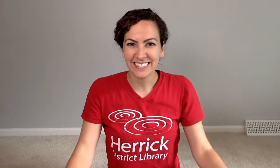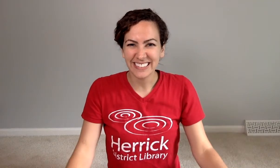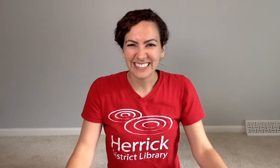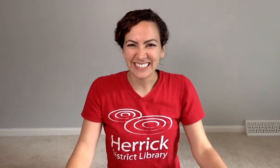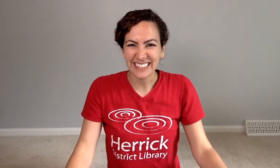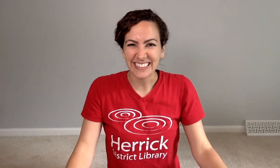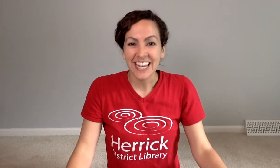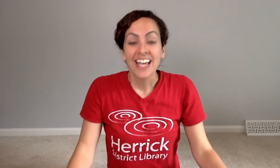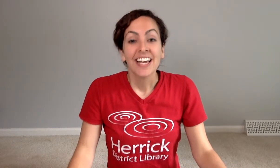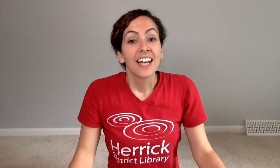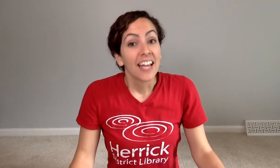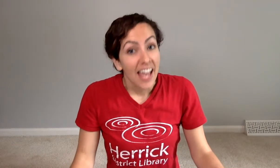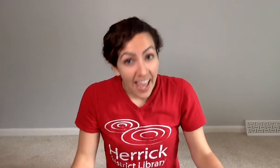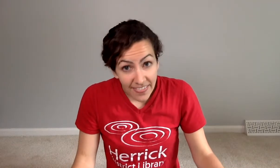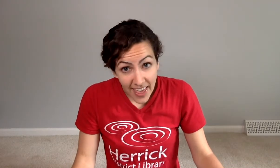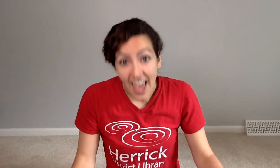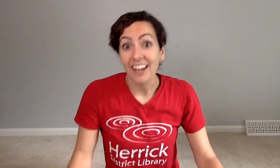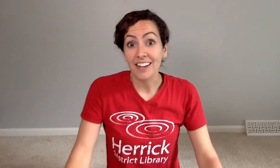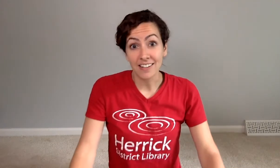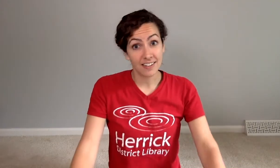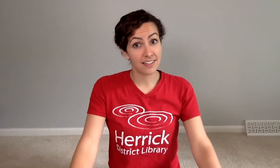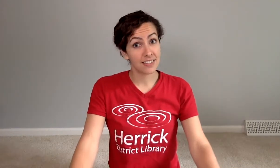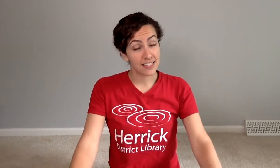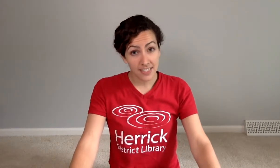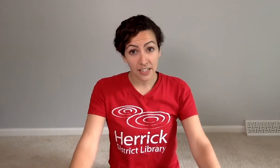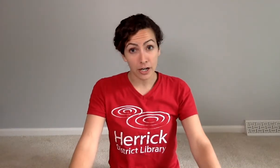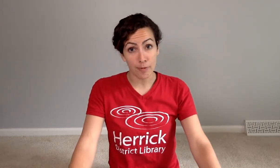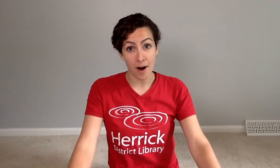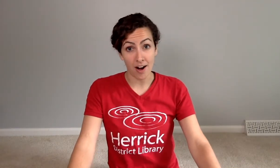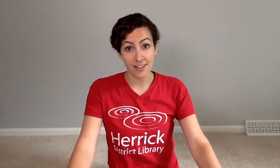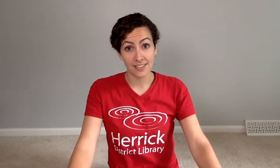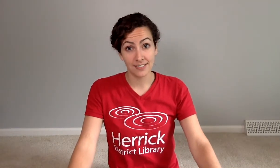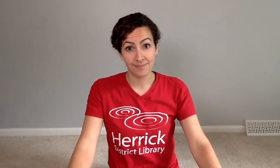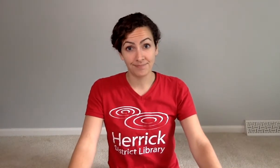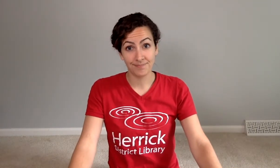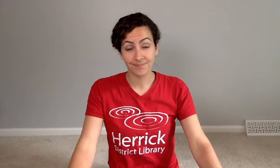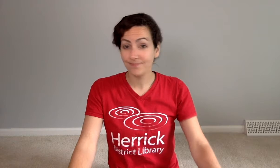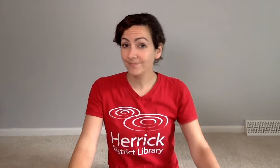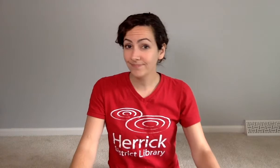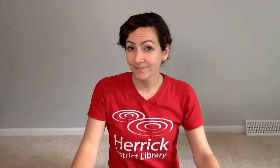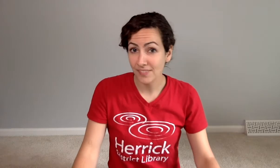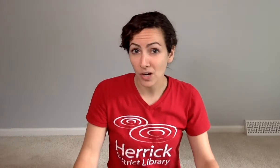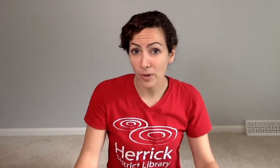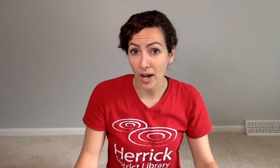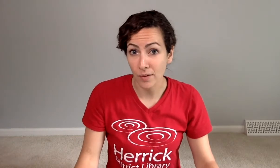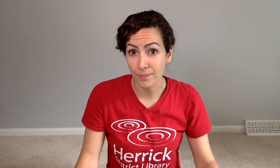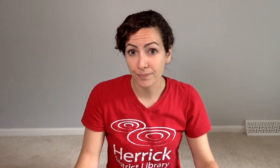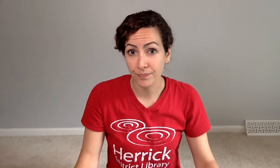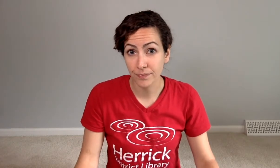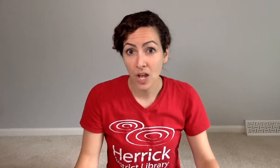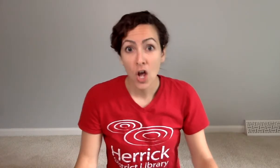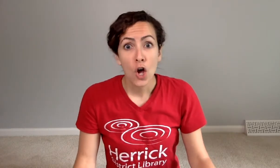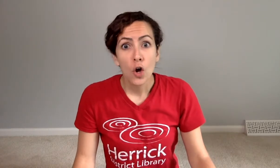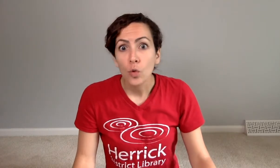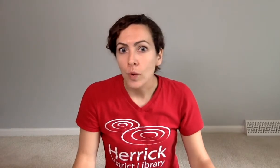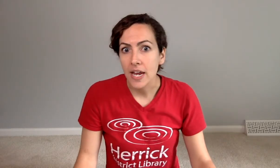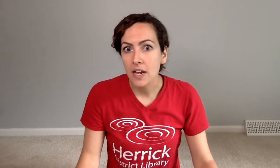And then the sillier part Here we go. We